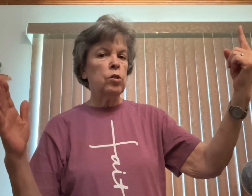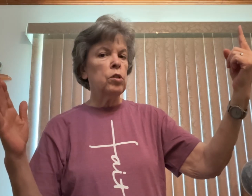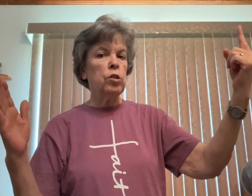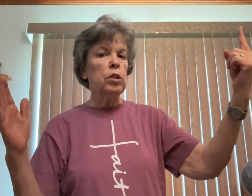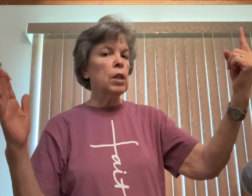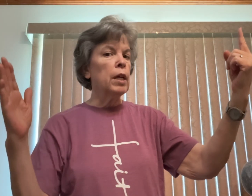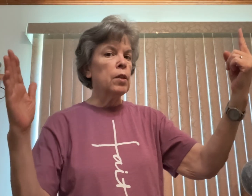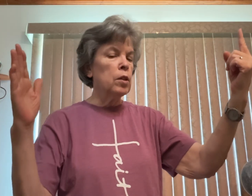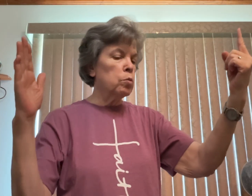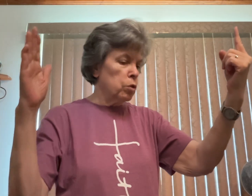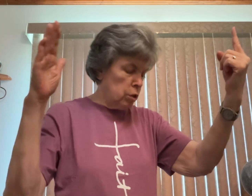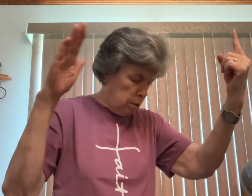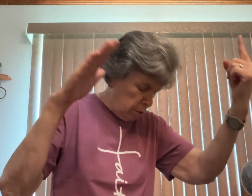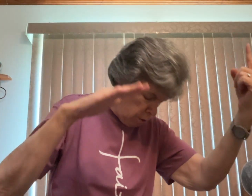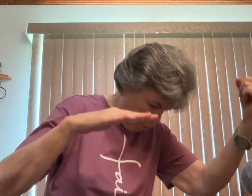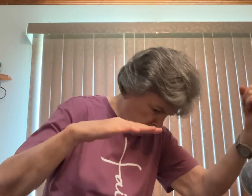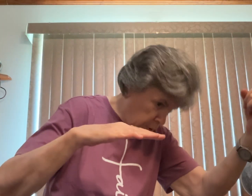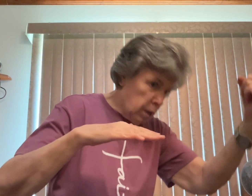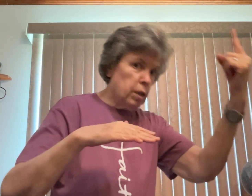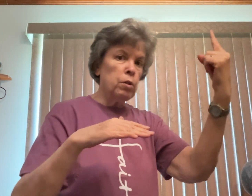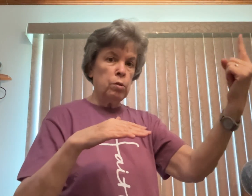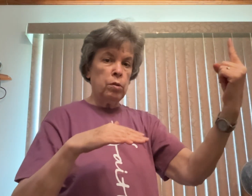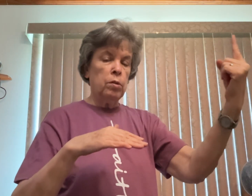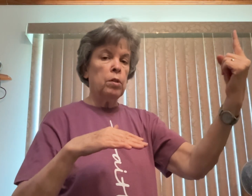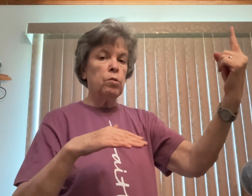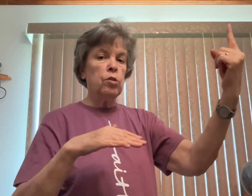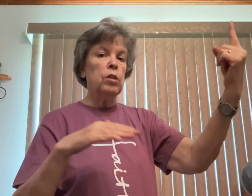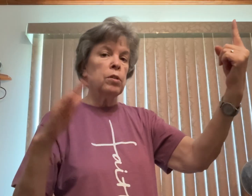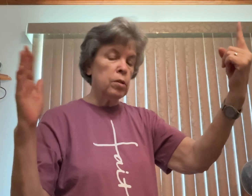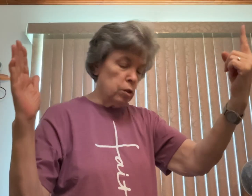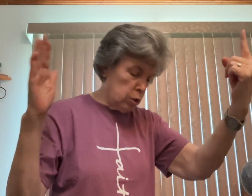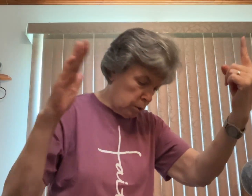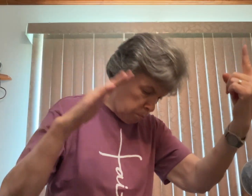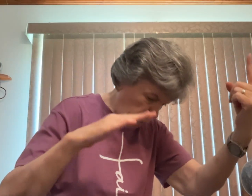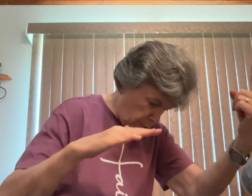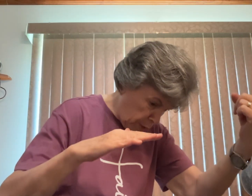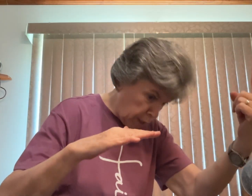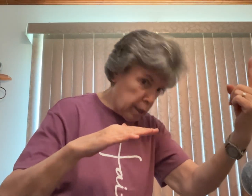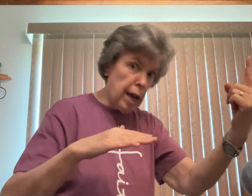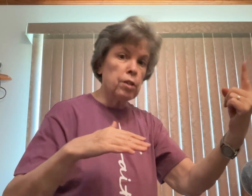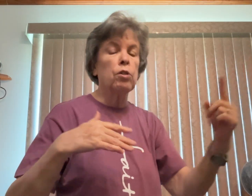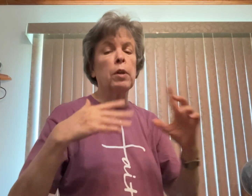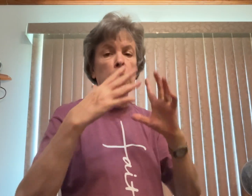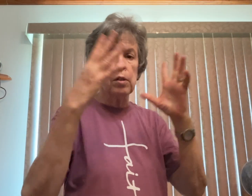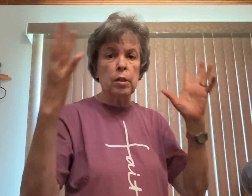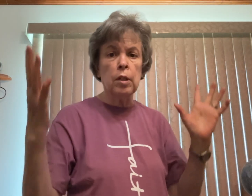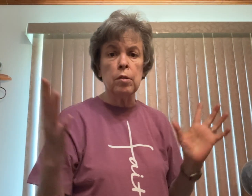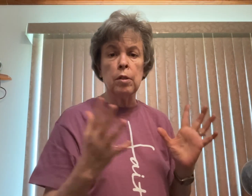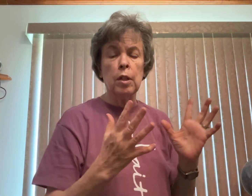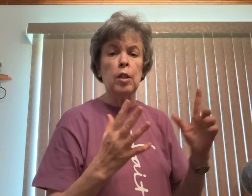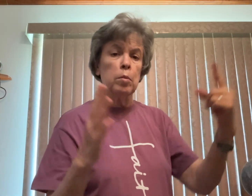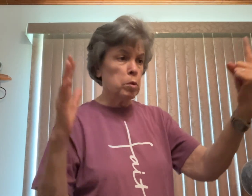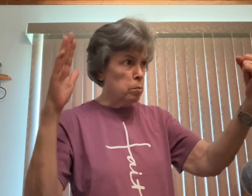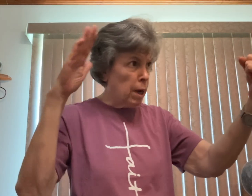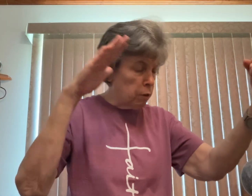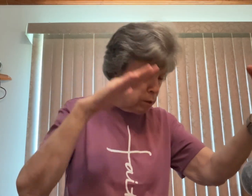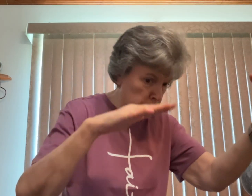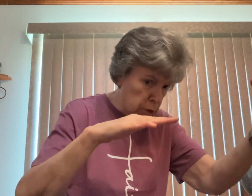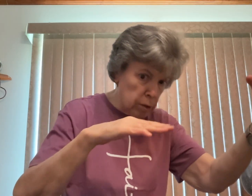she did like this, where she, here's Jesus, and she's bowing like that, showing that the kings and kingdoms are bowing to Jesus.